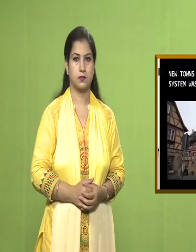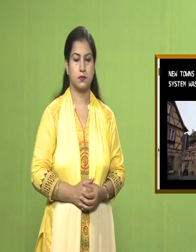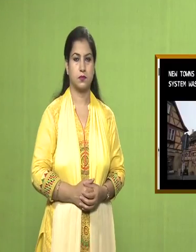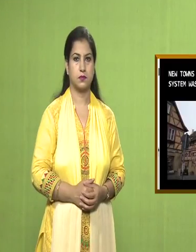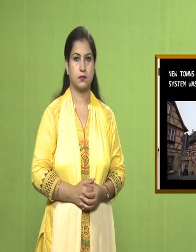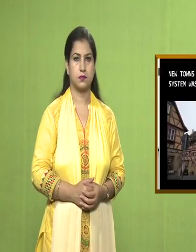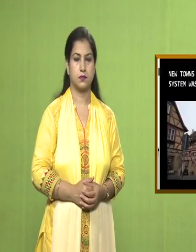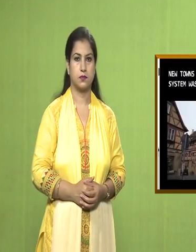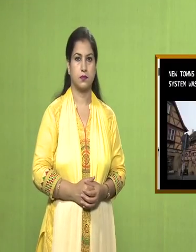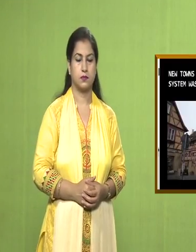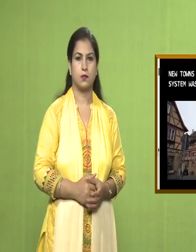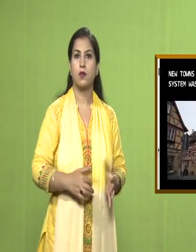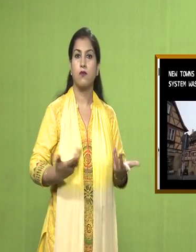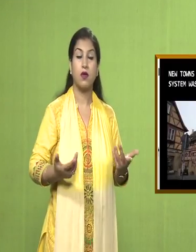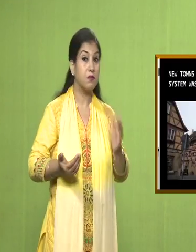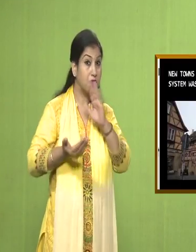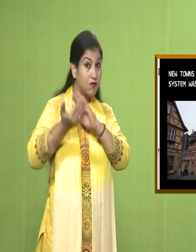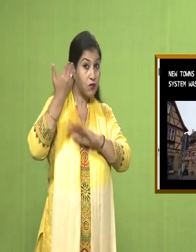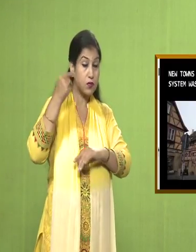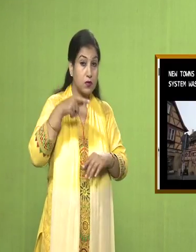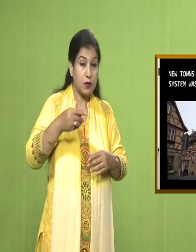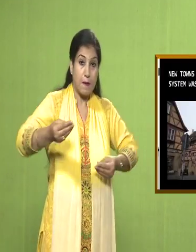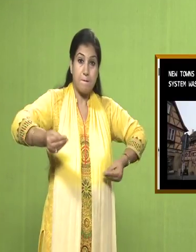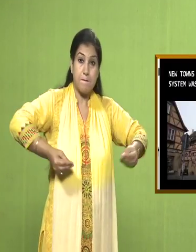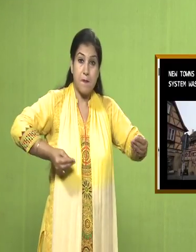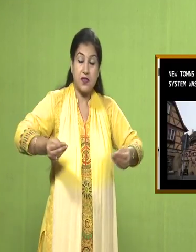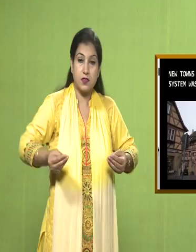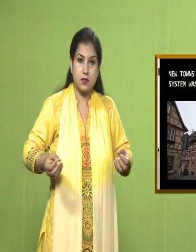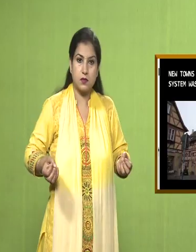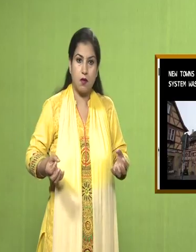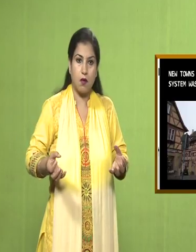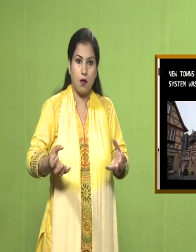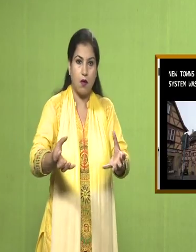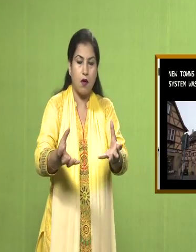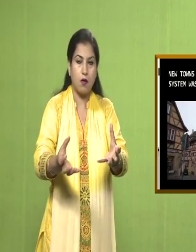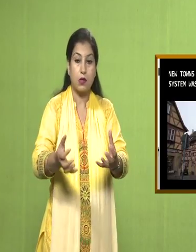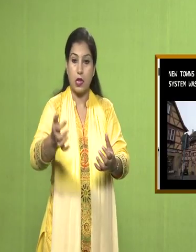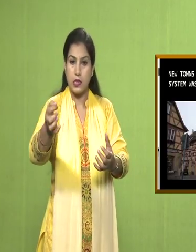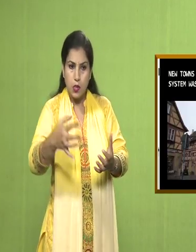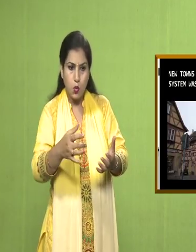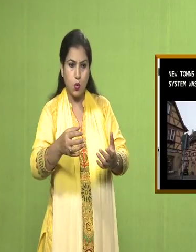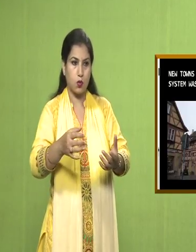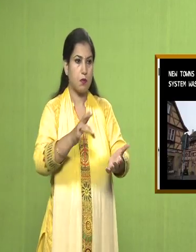As a result of increase in trade, new towns were formed during this period.